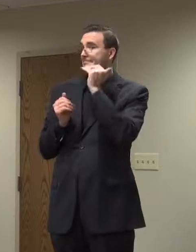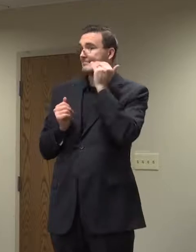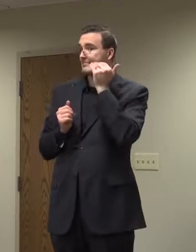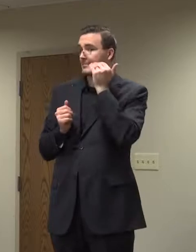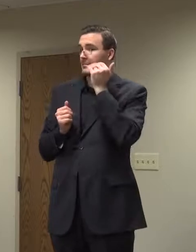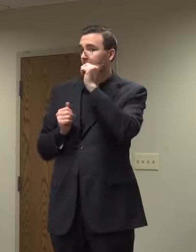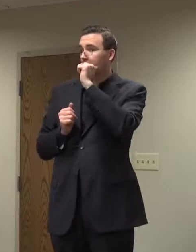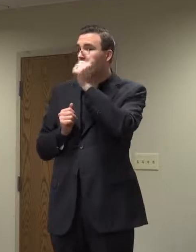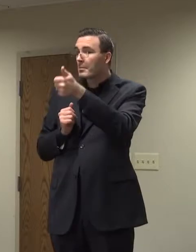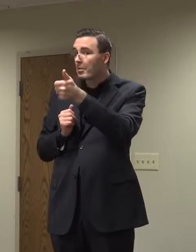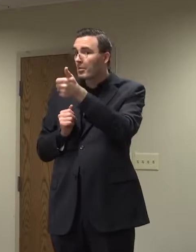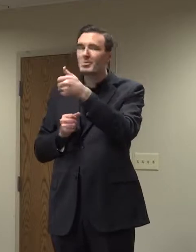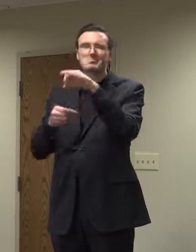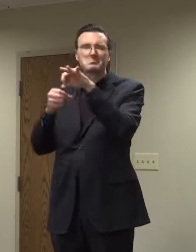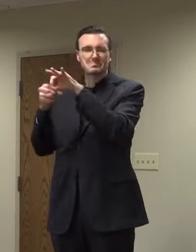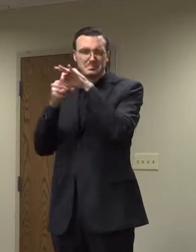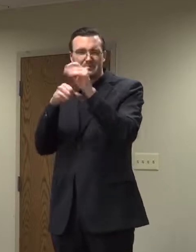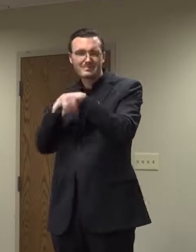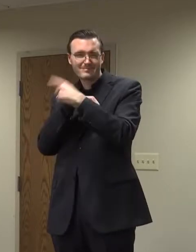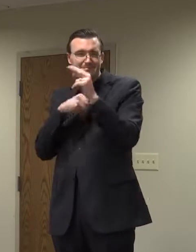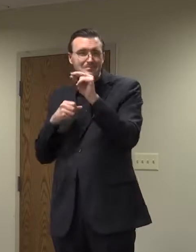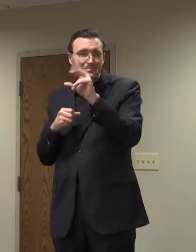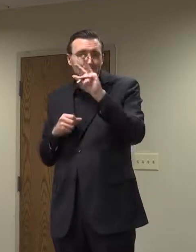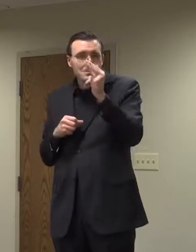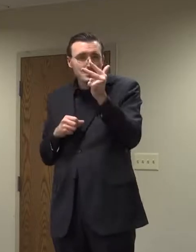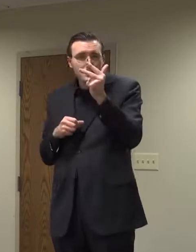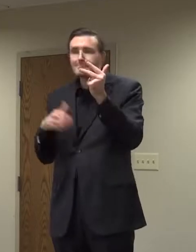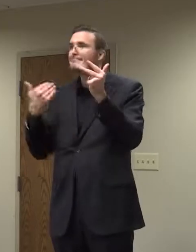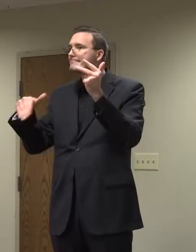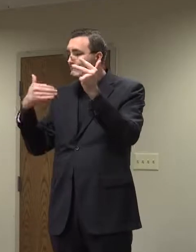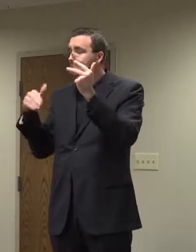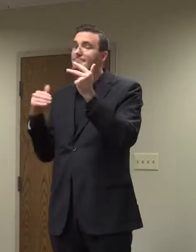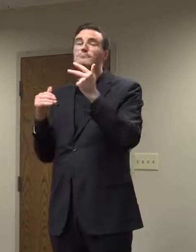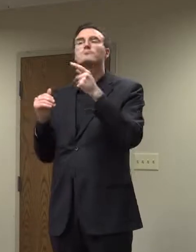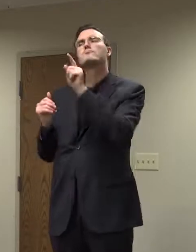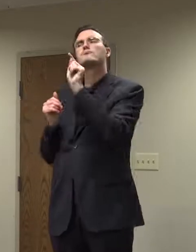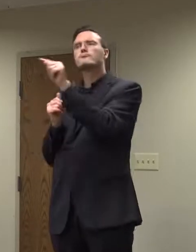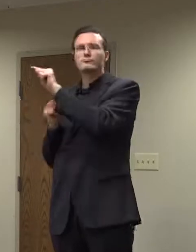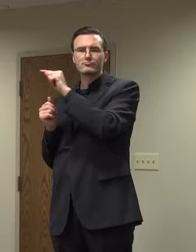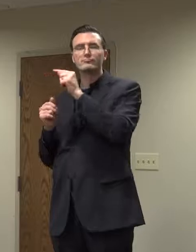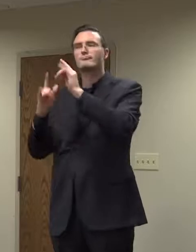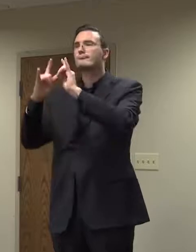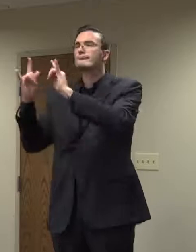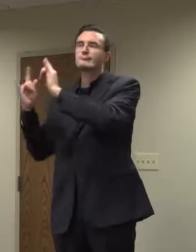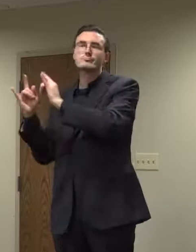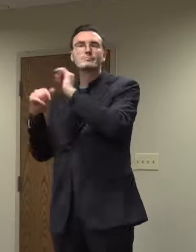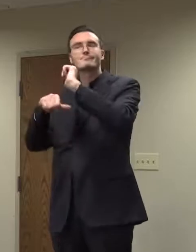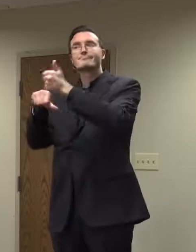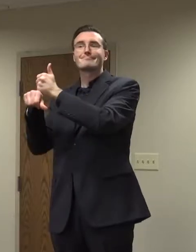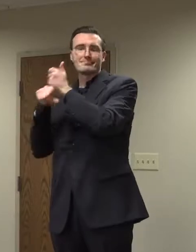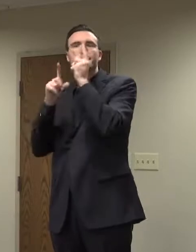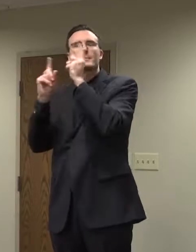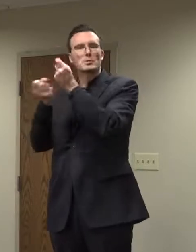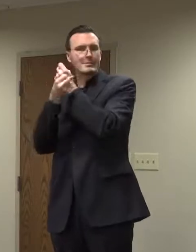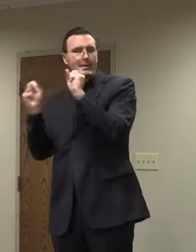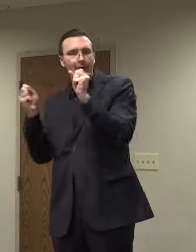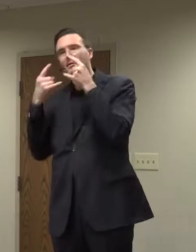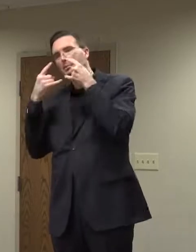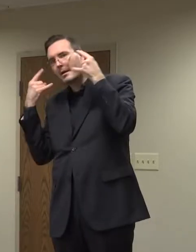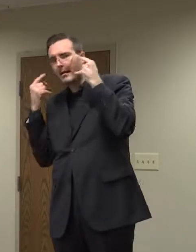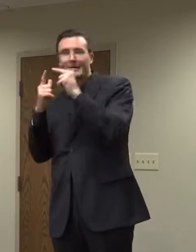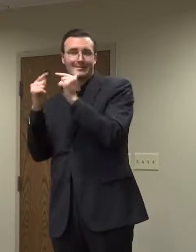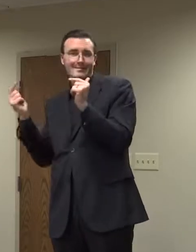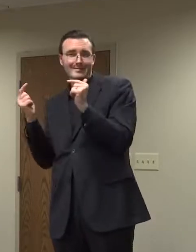are prepared to manage you with safe social distancing with face coverings on. The COVID-19 team will be working to continue their